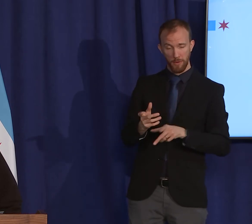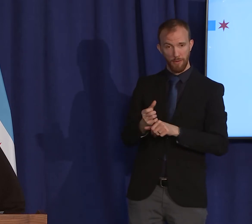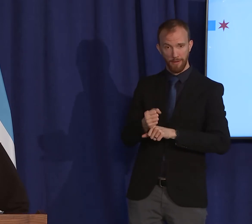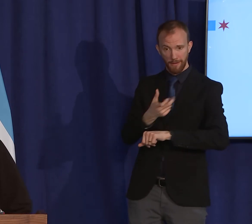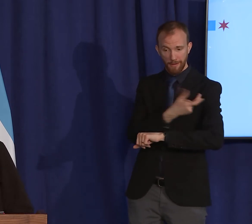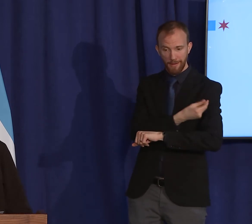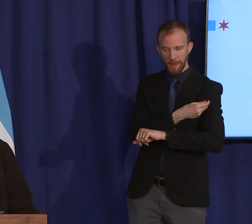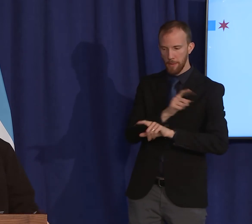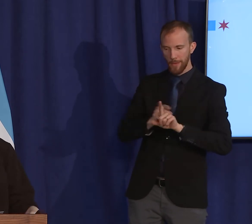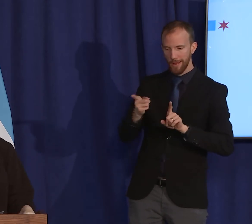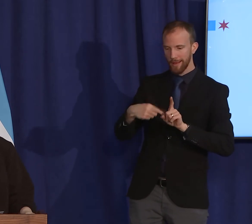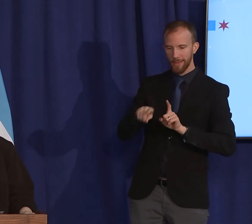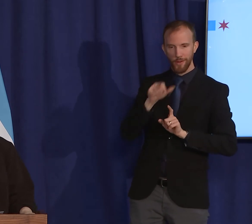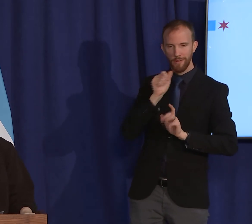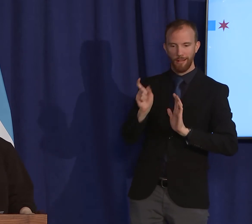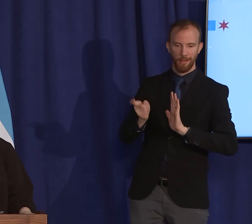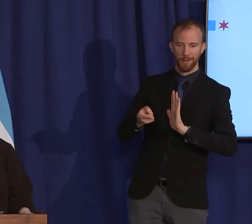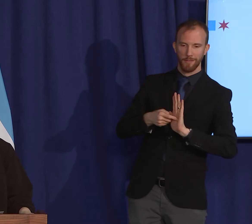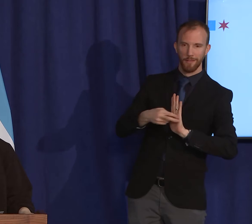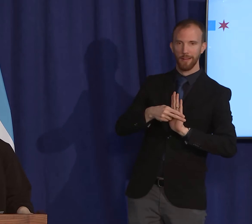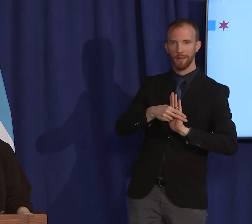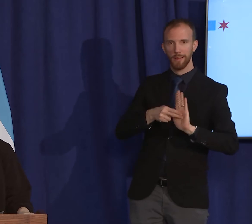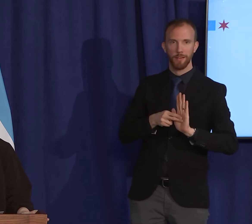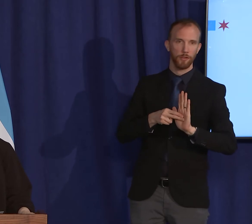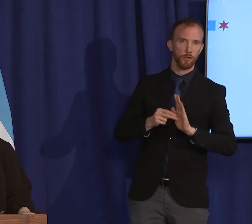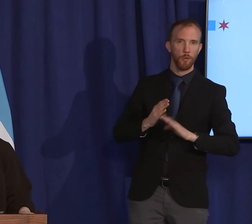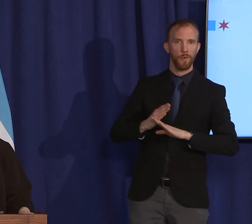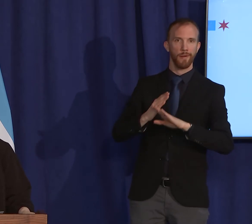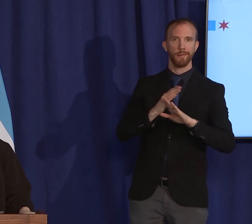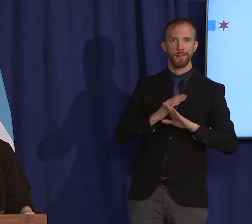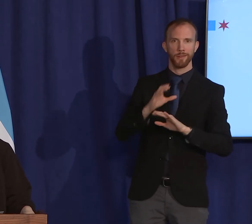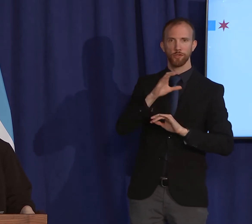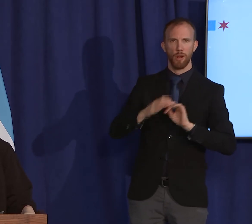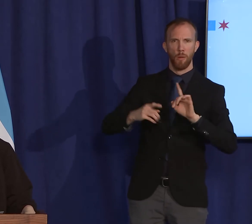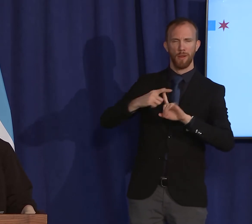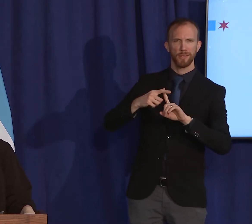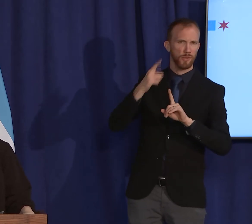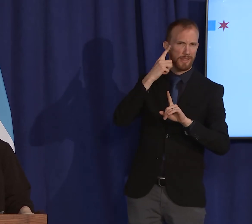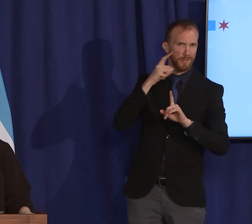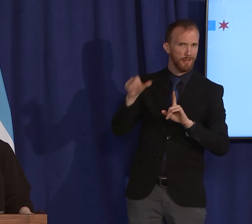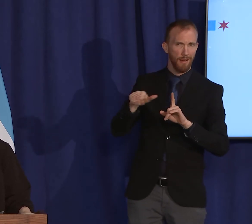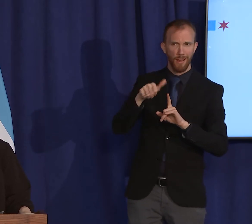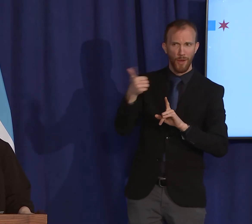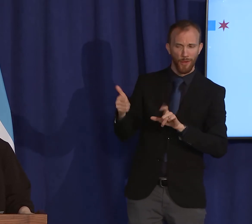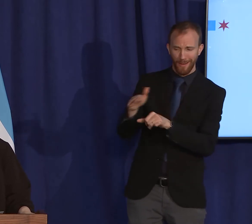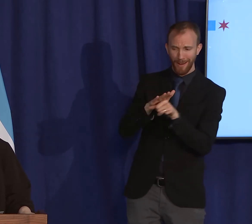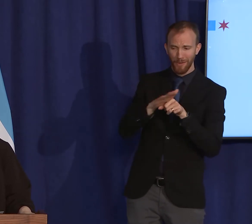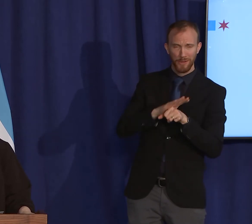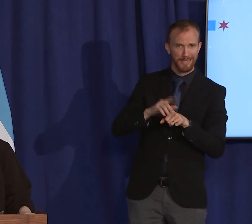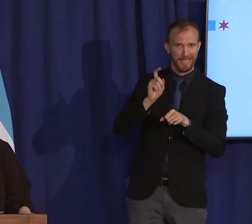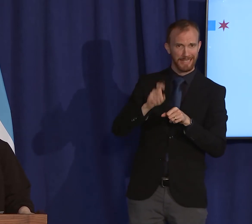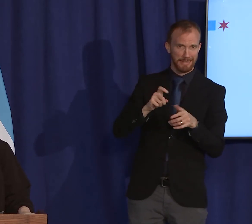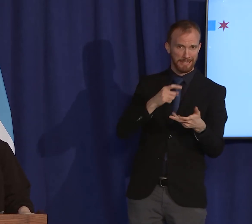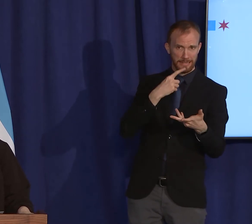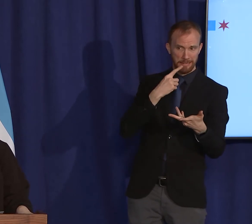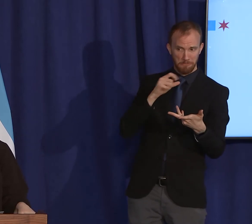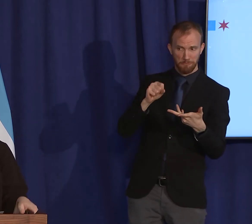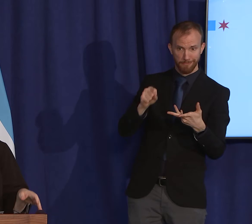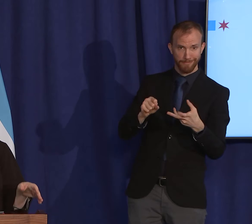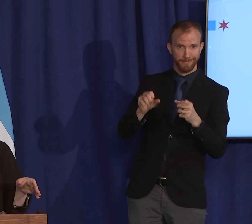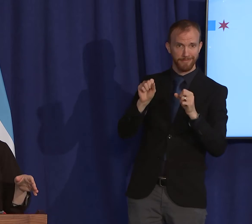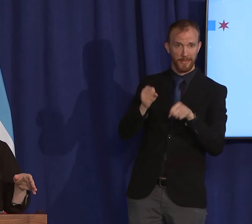brings the initial 15 areas up to speed, do you foresee adding any other neighborhoods that might need vaccine support? Yeah, so just as a quick